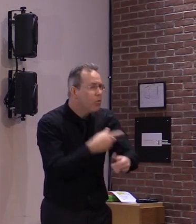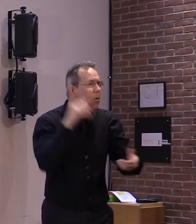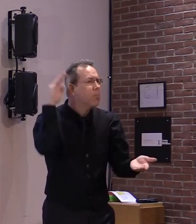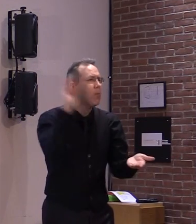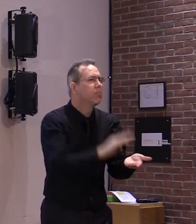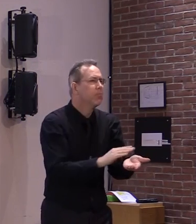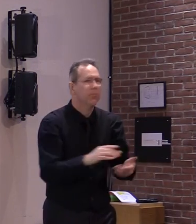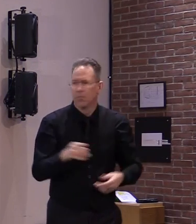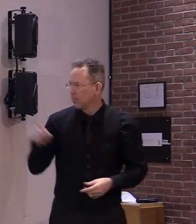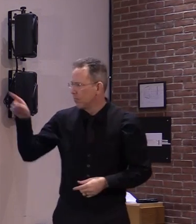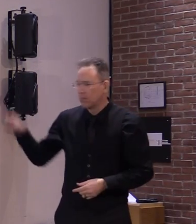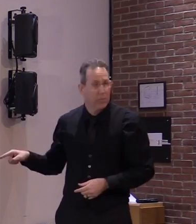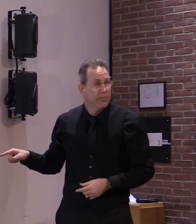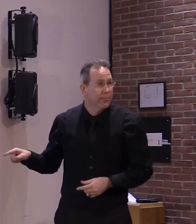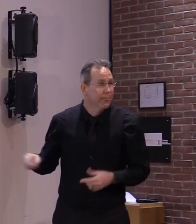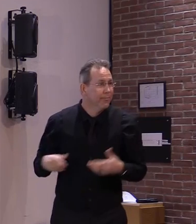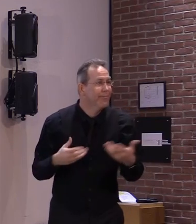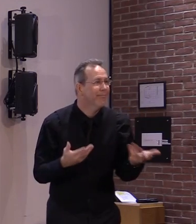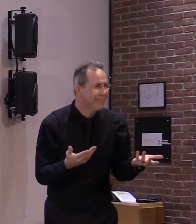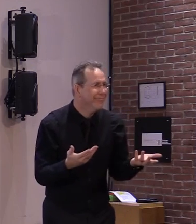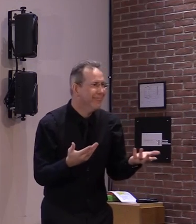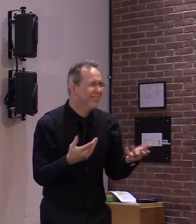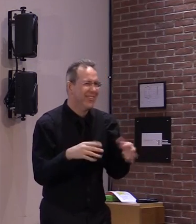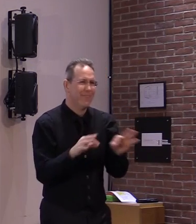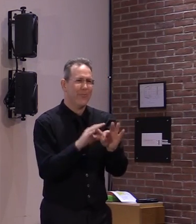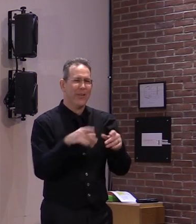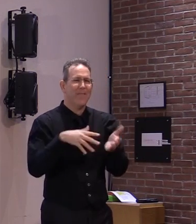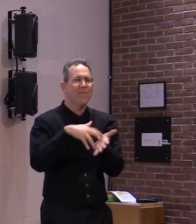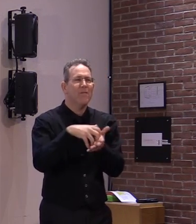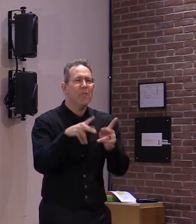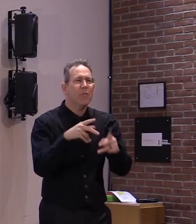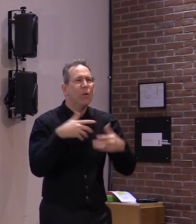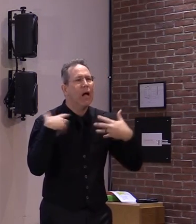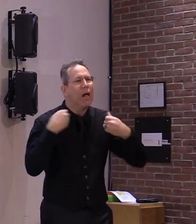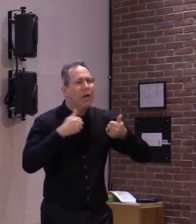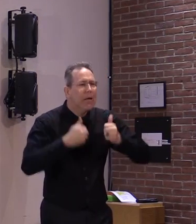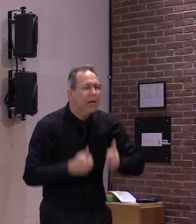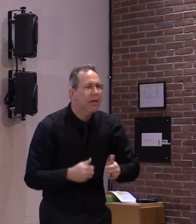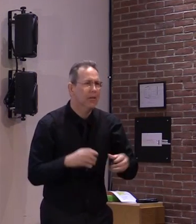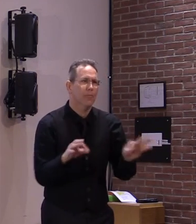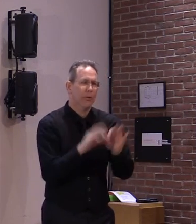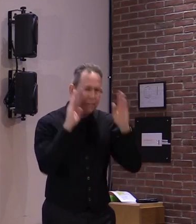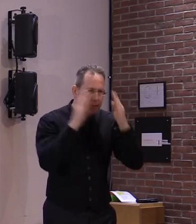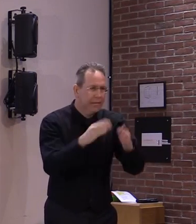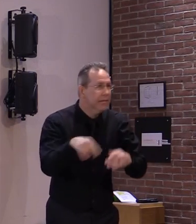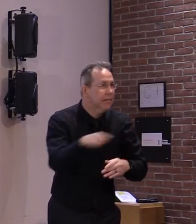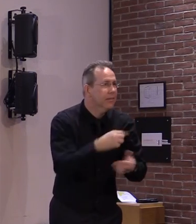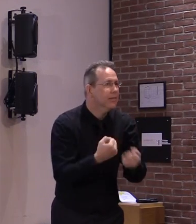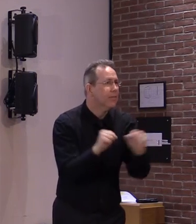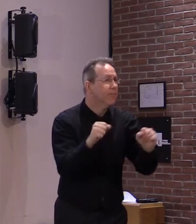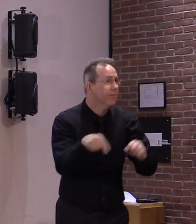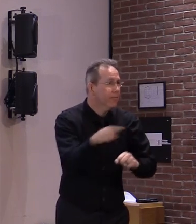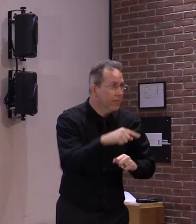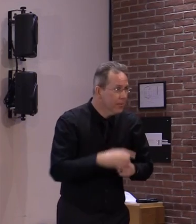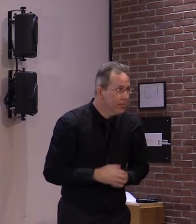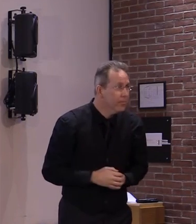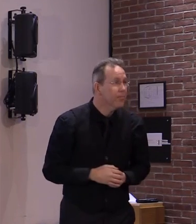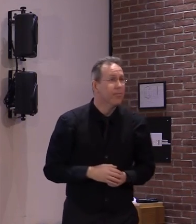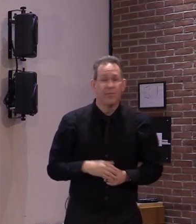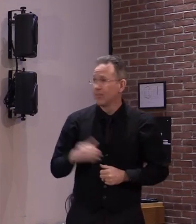vulnerable. And while we're seeing the impact on our case rates for those that are the most vulnerable, we're also continuing to